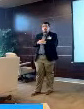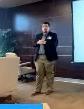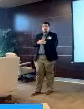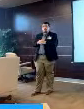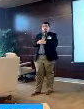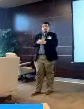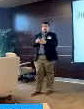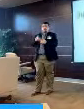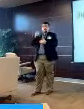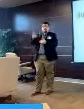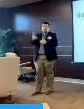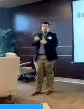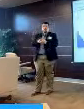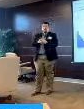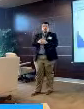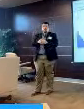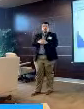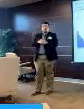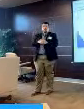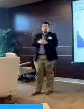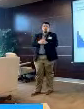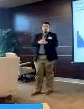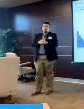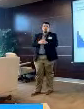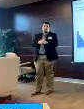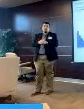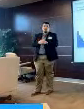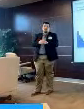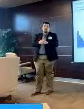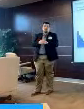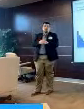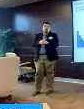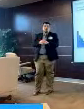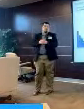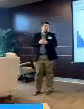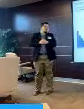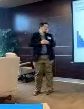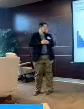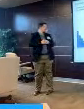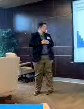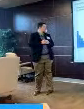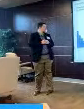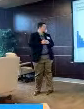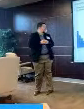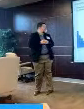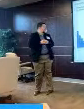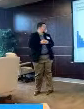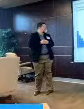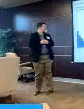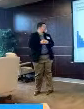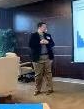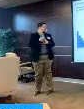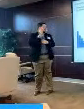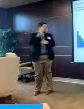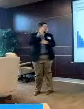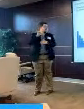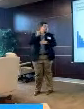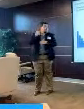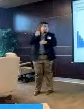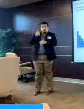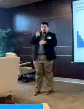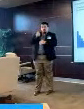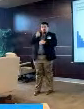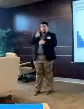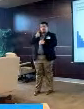So let's go ahead and go to the data pack that we have. So you can see now our cases have reduced